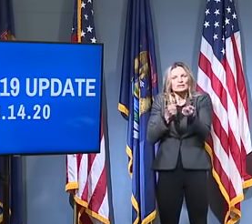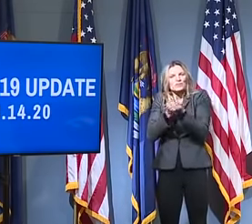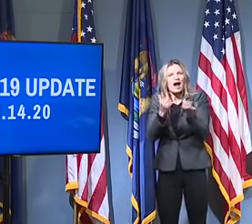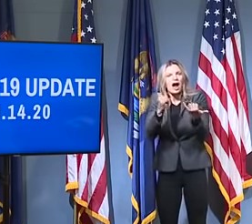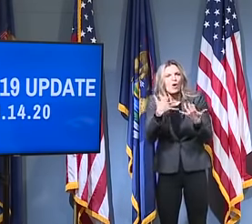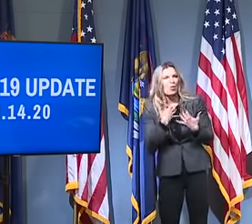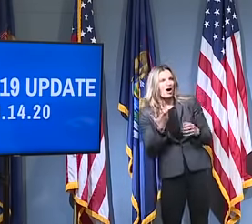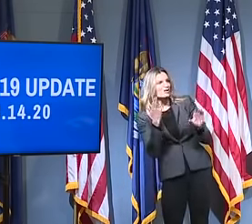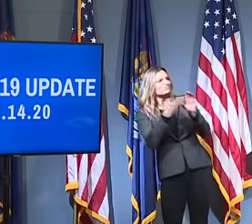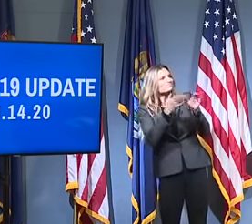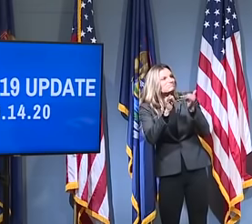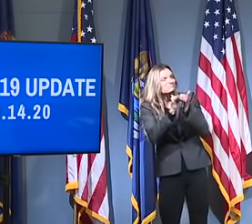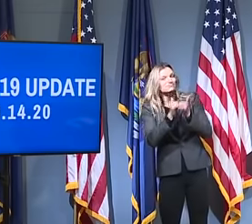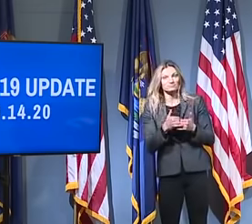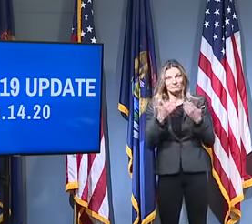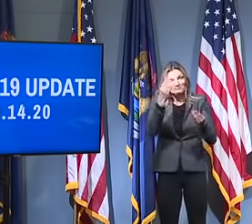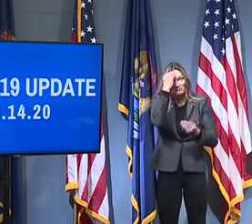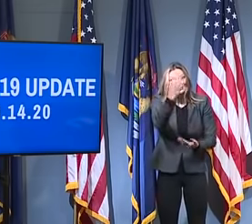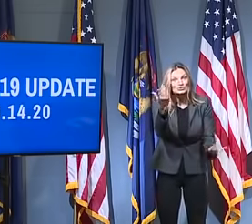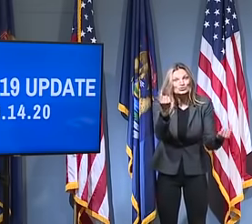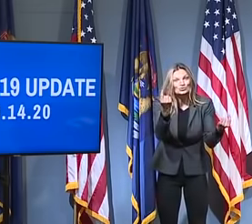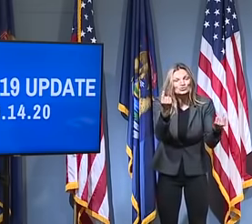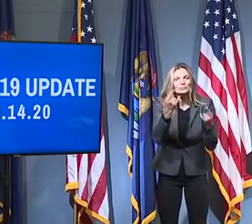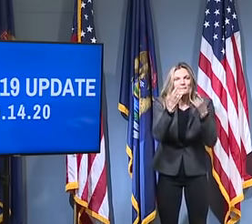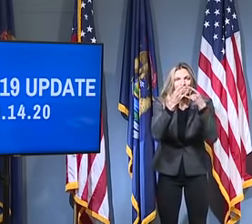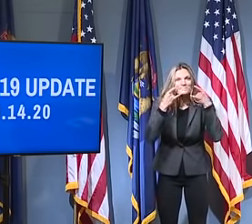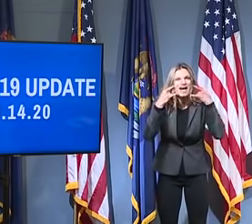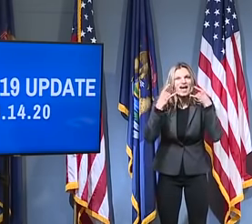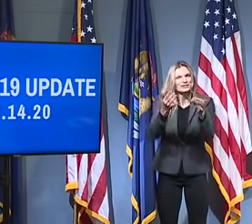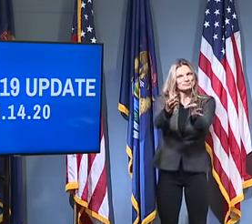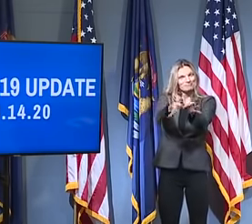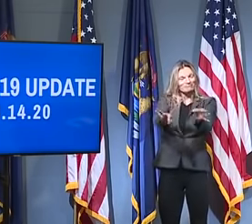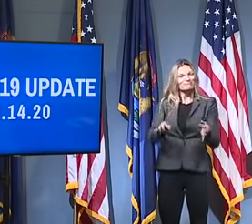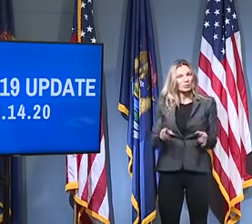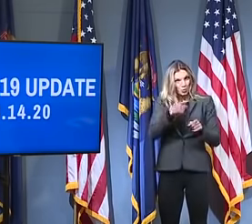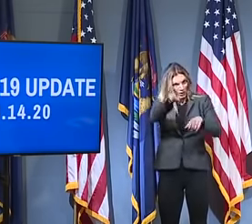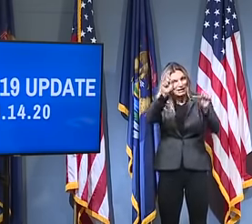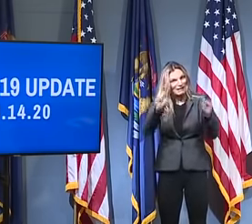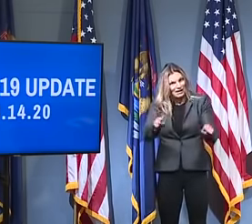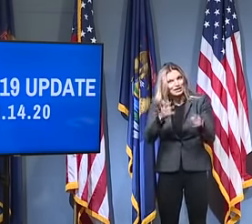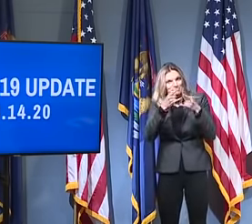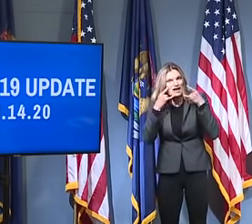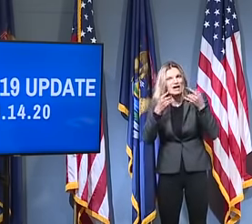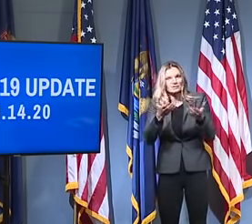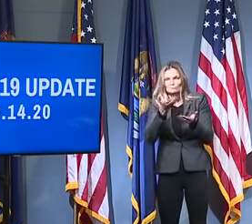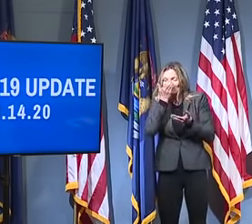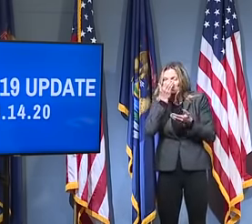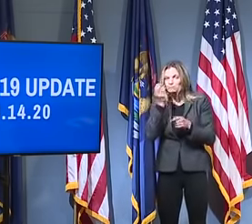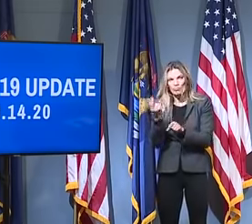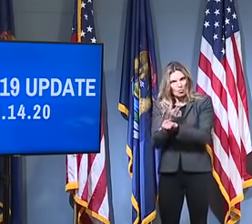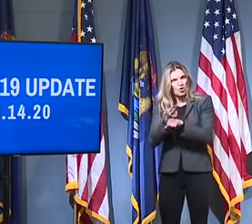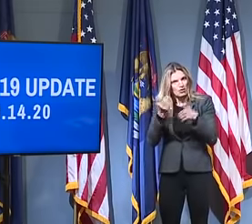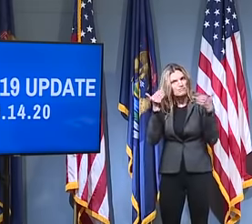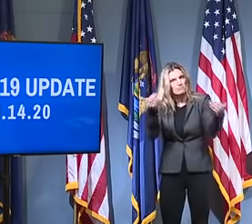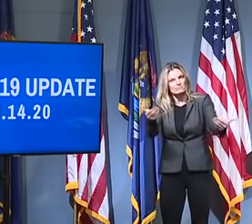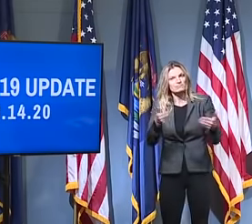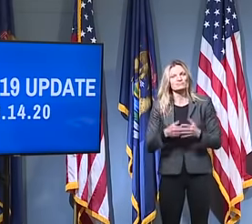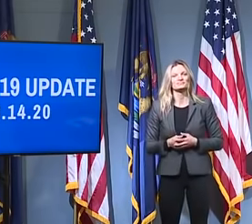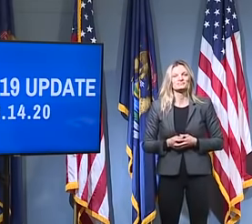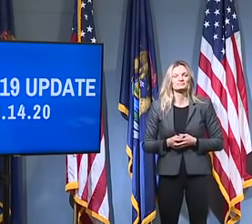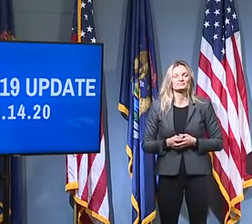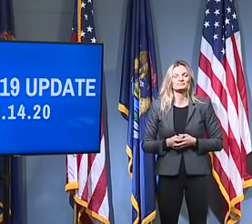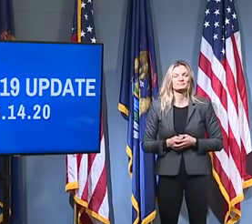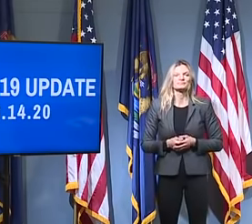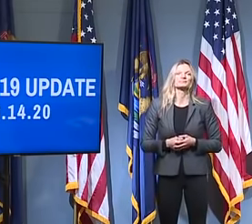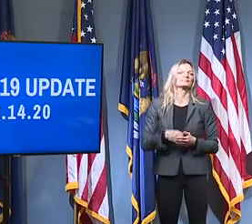slow the spread of this deadly virus. The My Mask Aid project was a natural next step for the task force to ensure that these